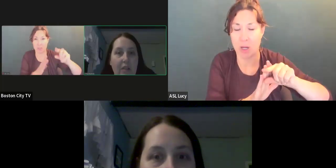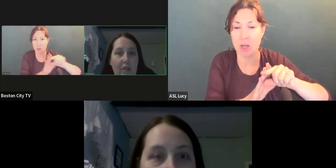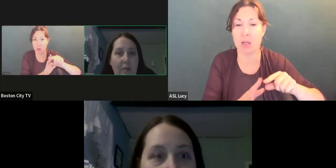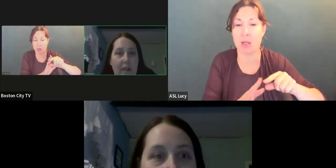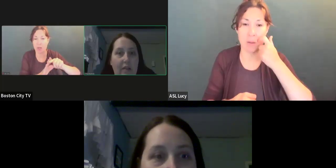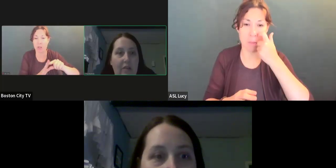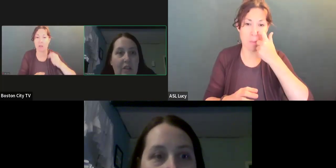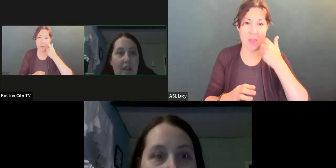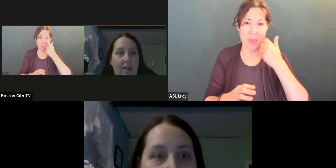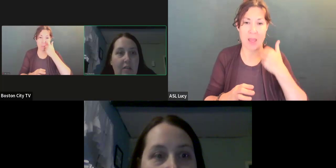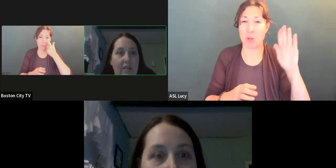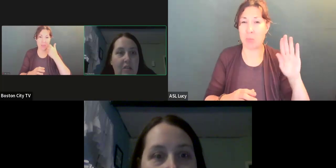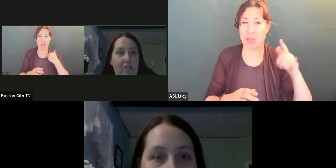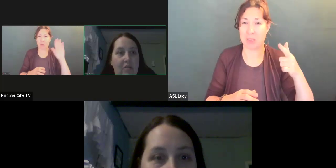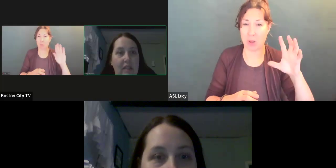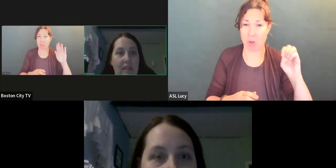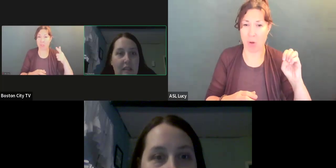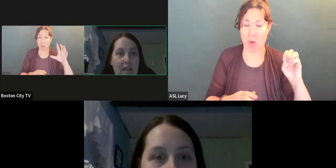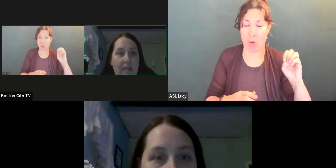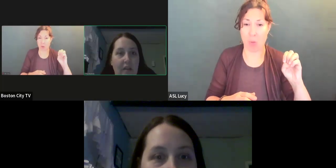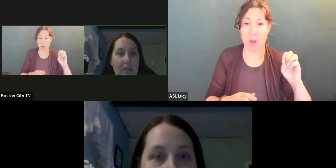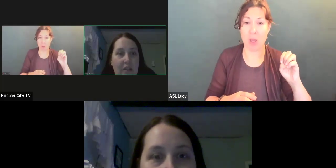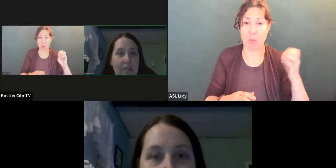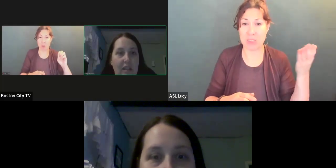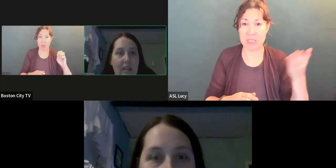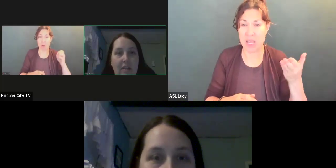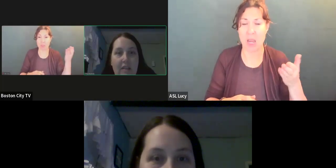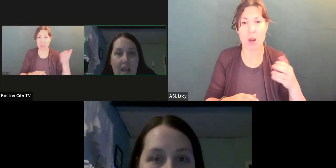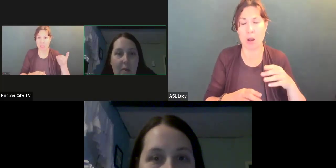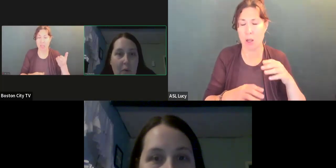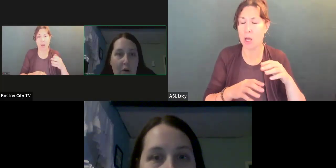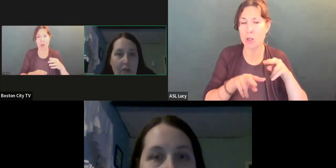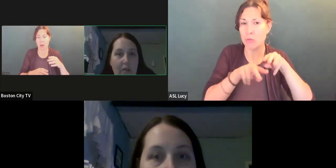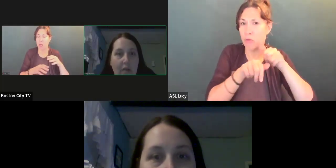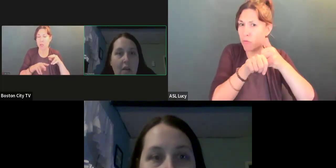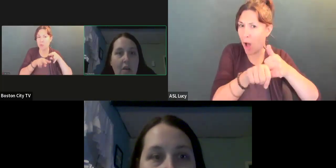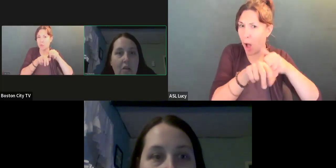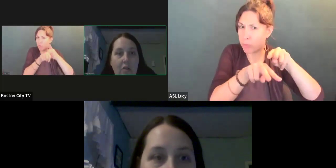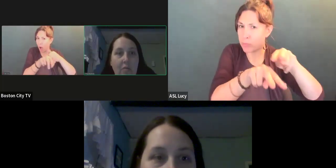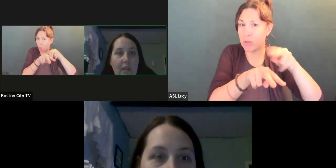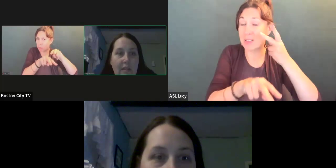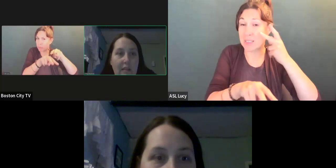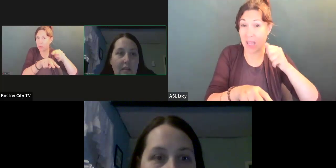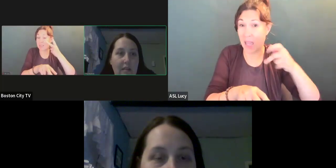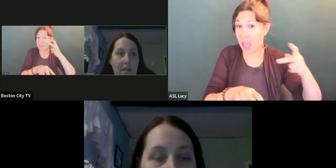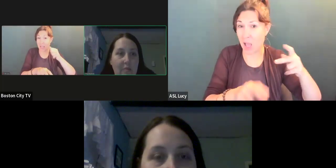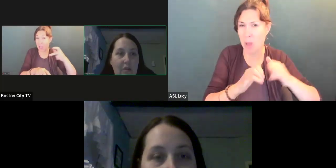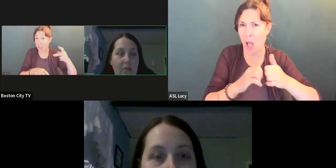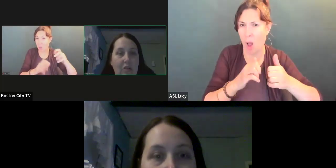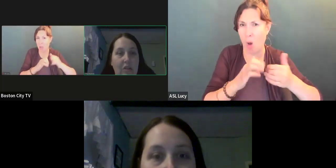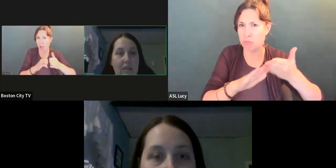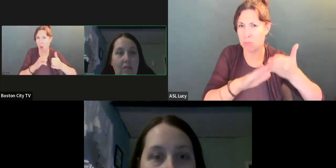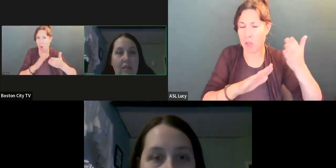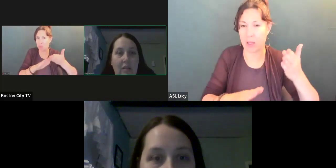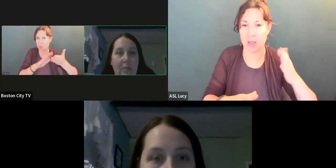Globe here to shadow this new and exciting adventure to see how this app worked. Soon my son's excitement turned